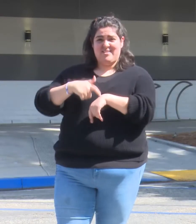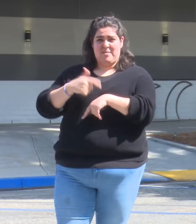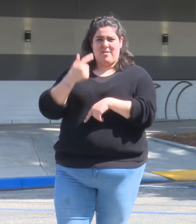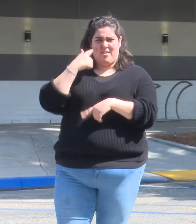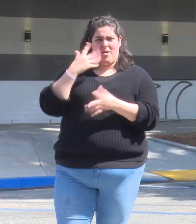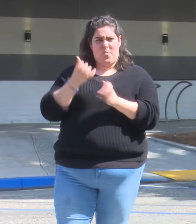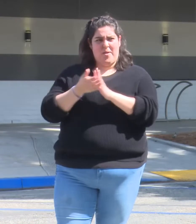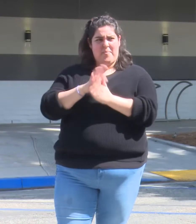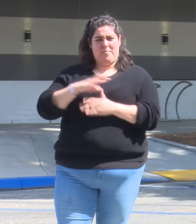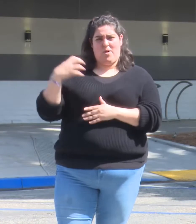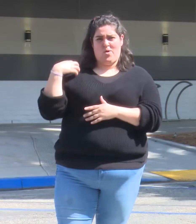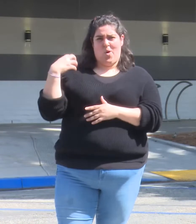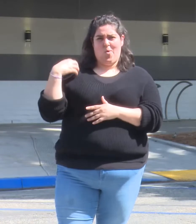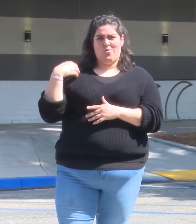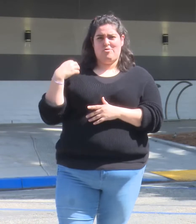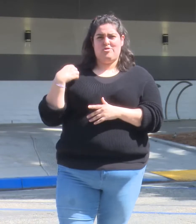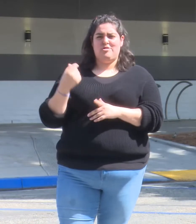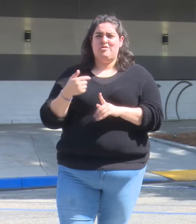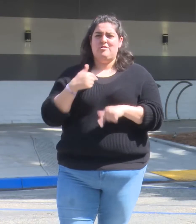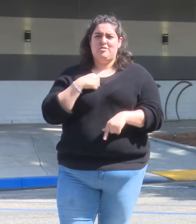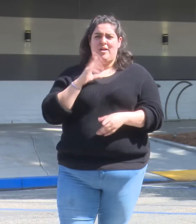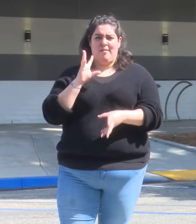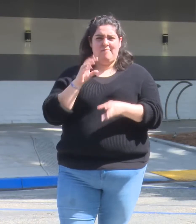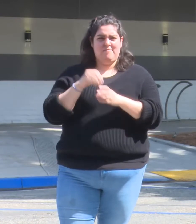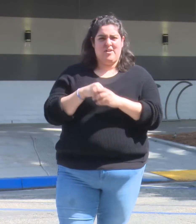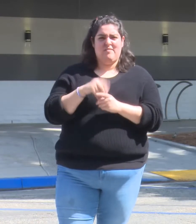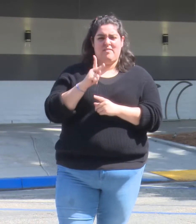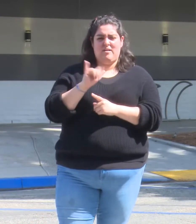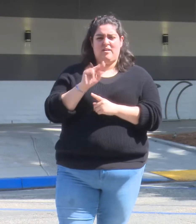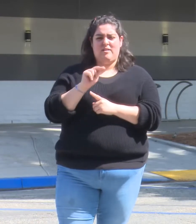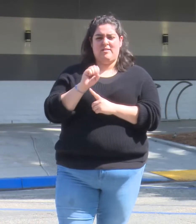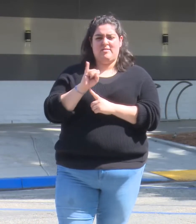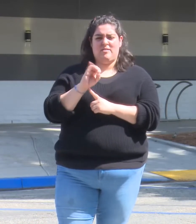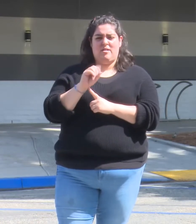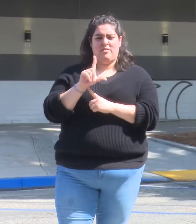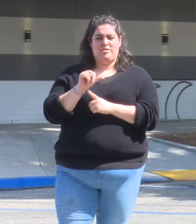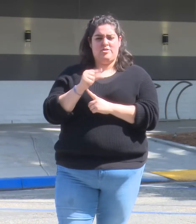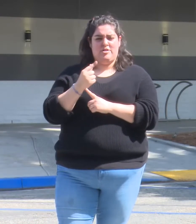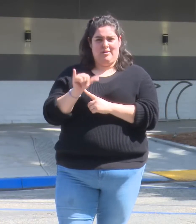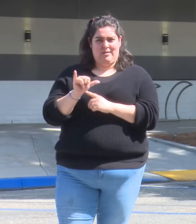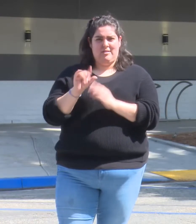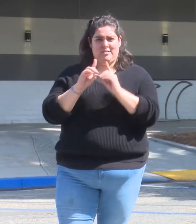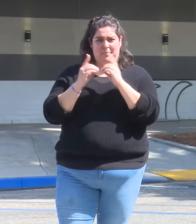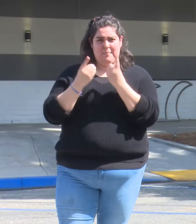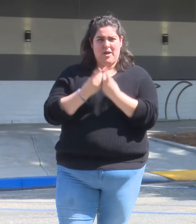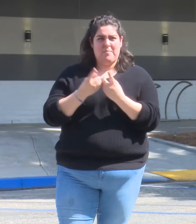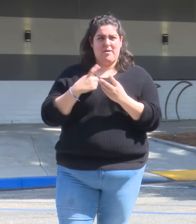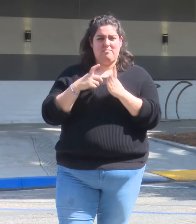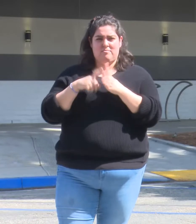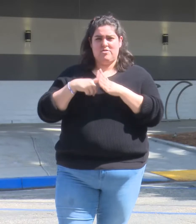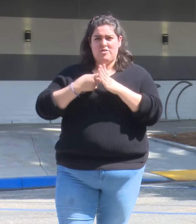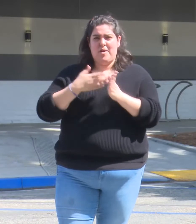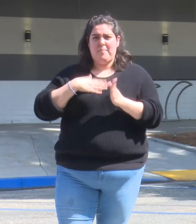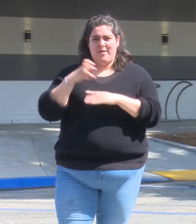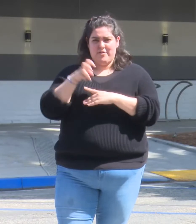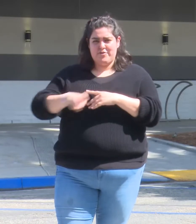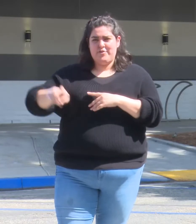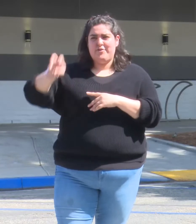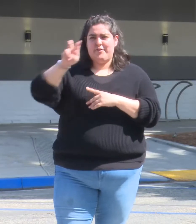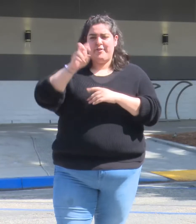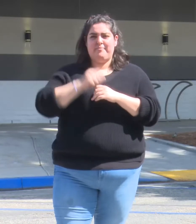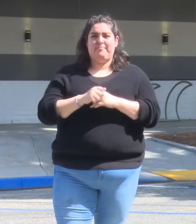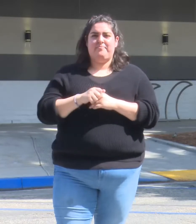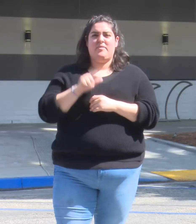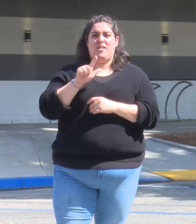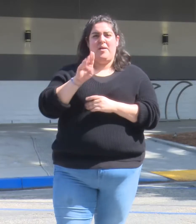I enrolled in the physical education, kinesiology department, and began my journey. At Long Beach State, I met